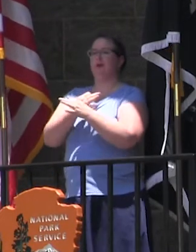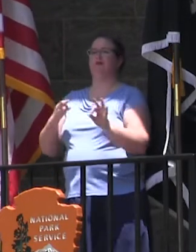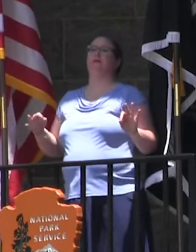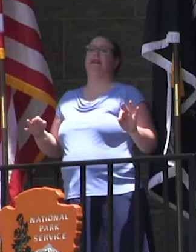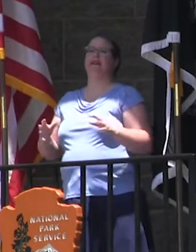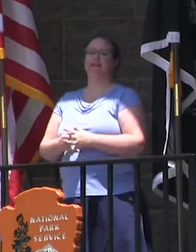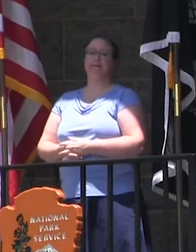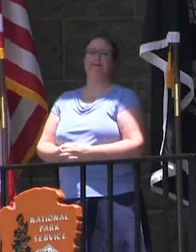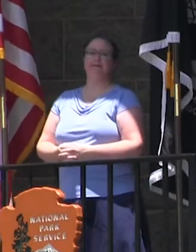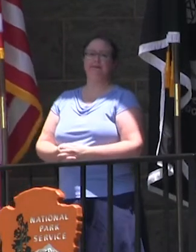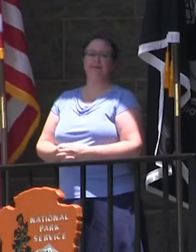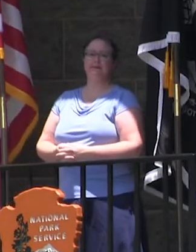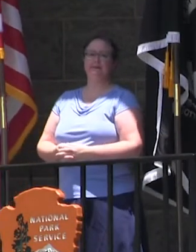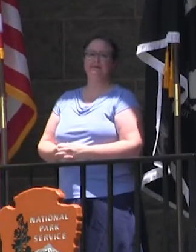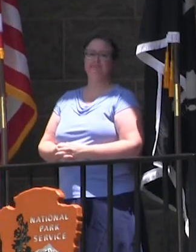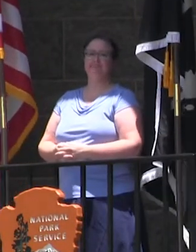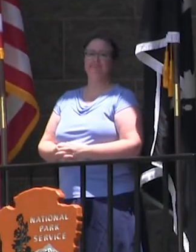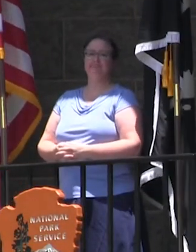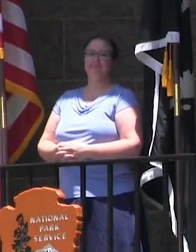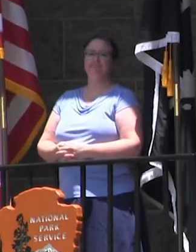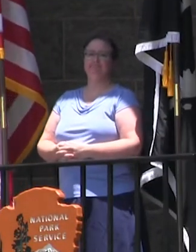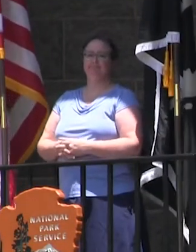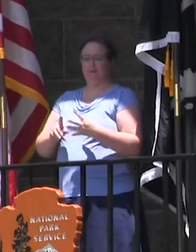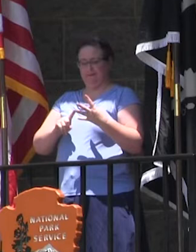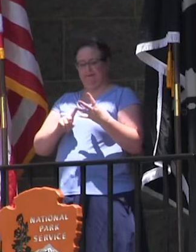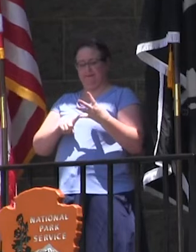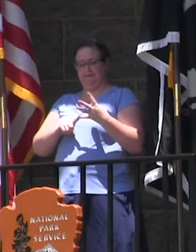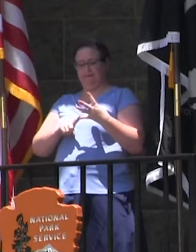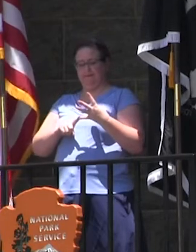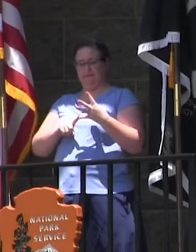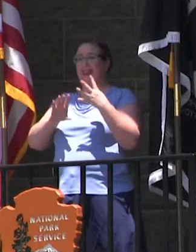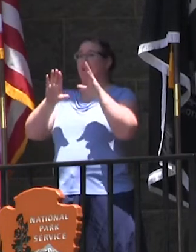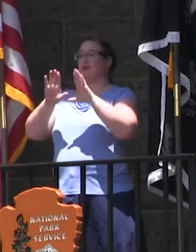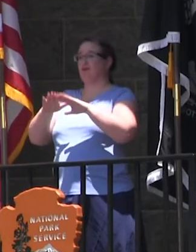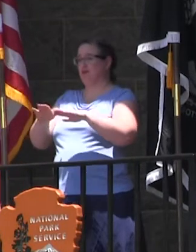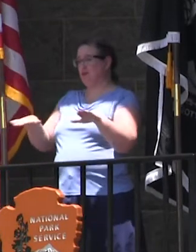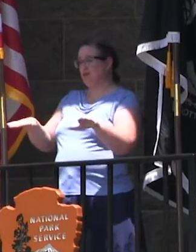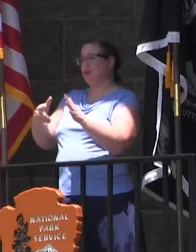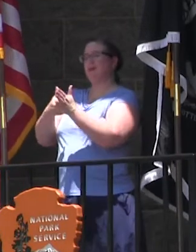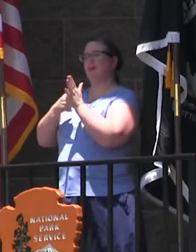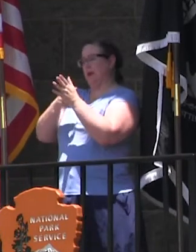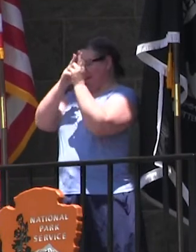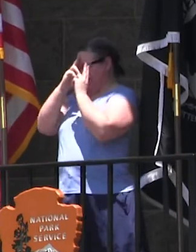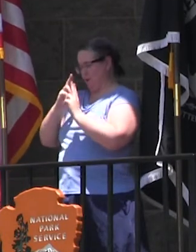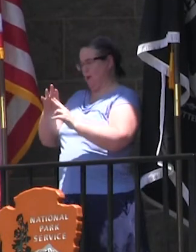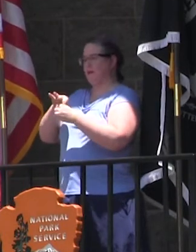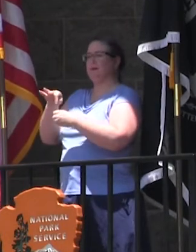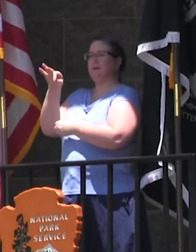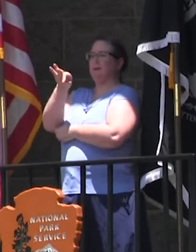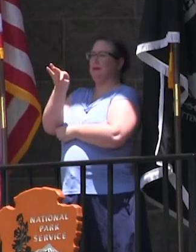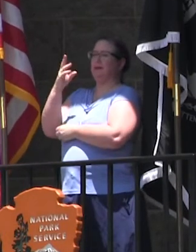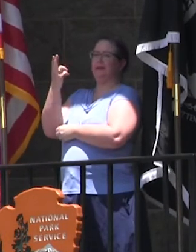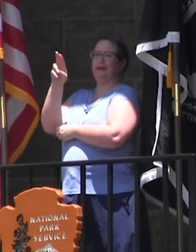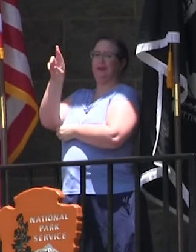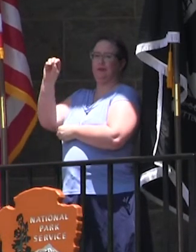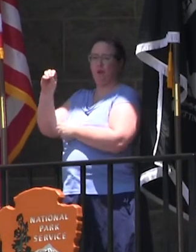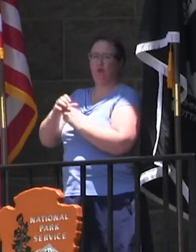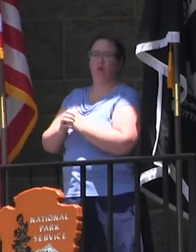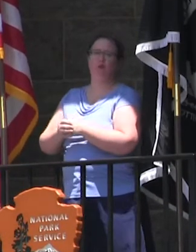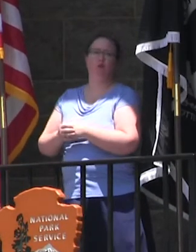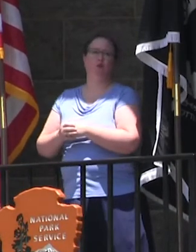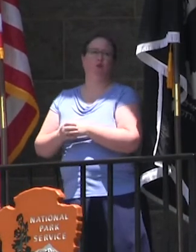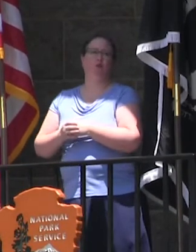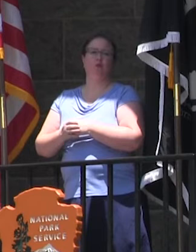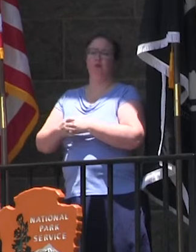free. It is through this last pillar, children, that we must continue to honor the spirit of these heroes. We must share